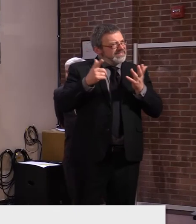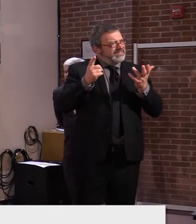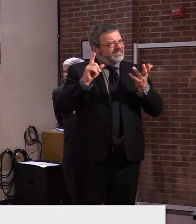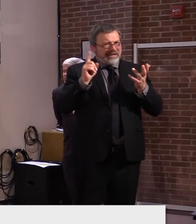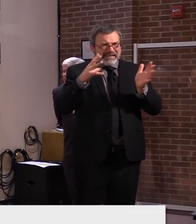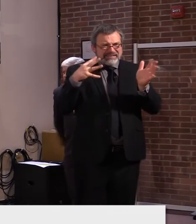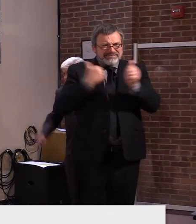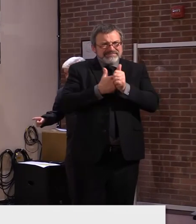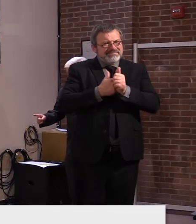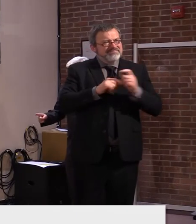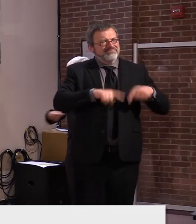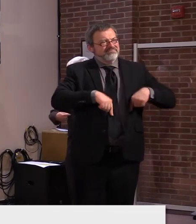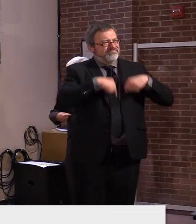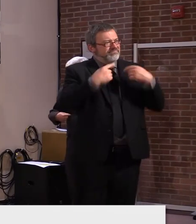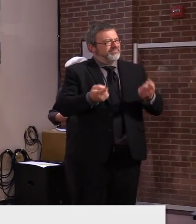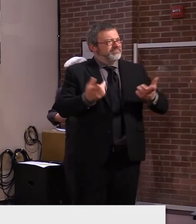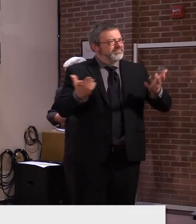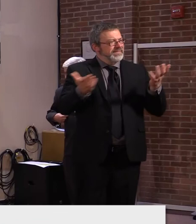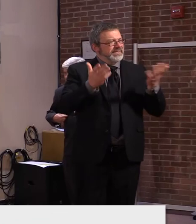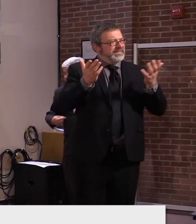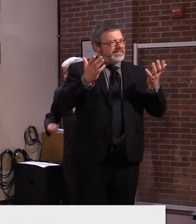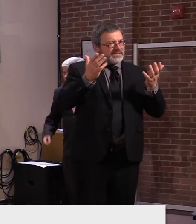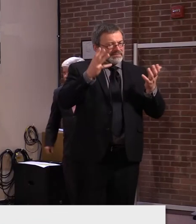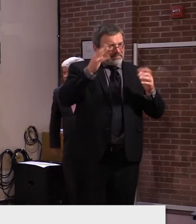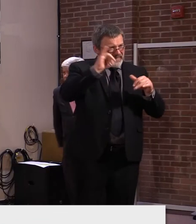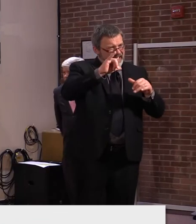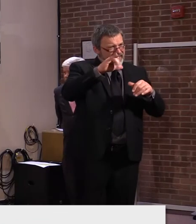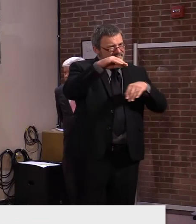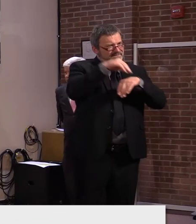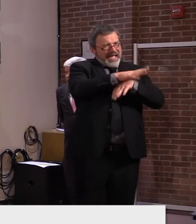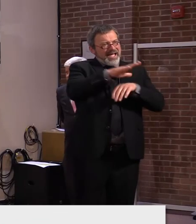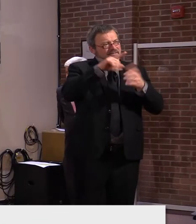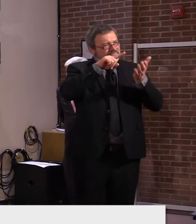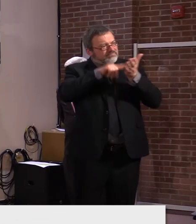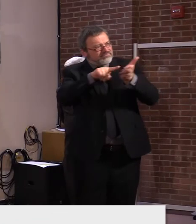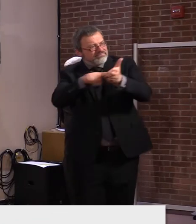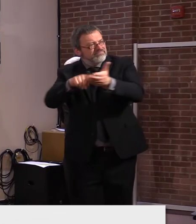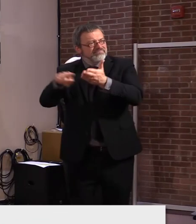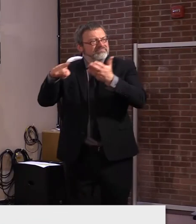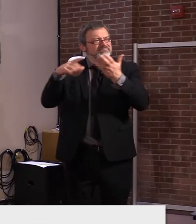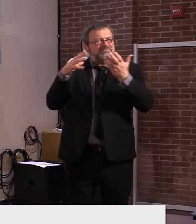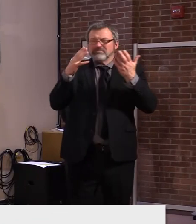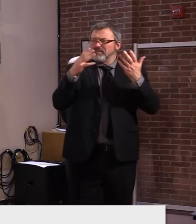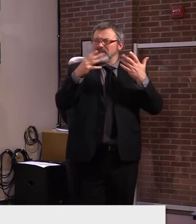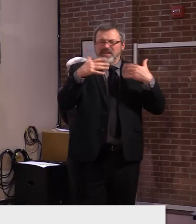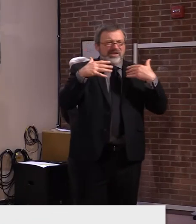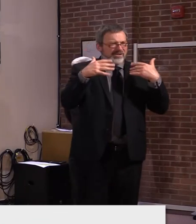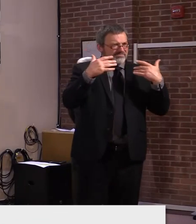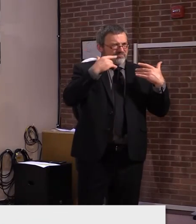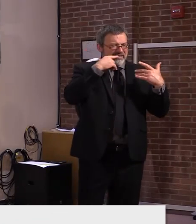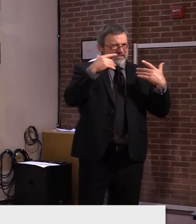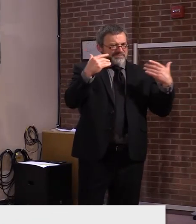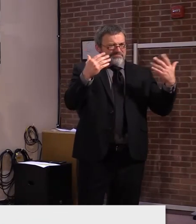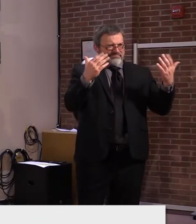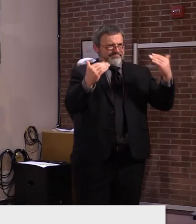this have an impact on contact tracing and other processes where vaccination status is a